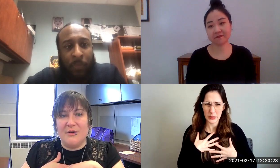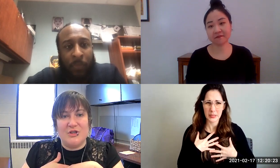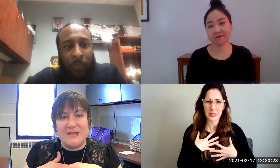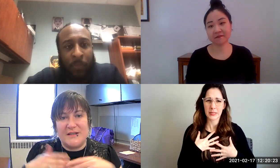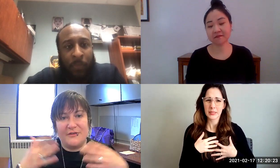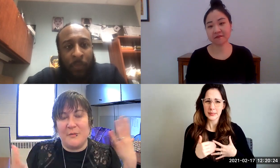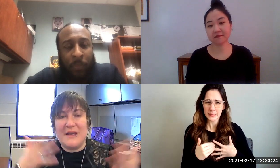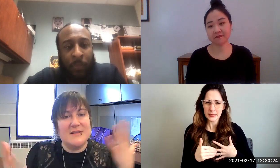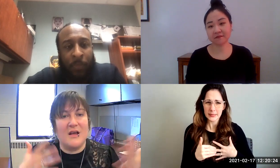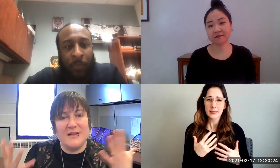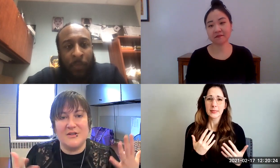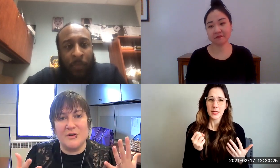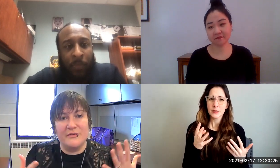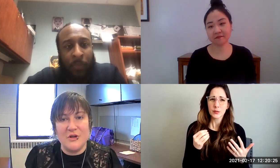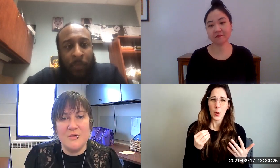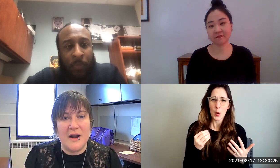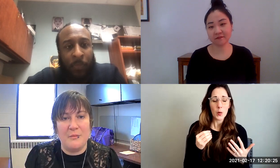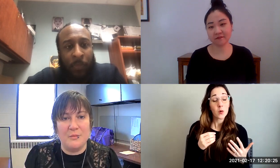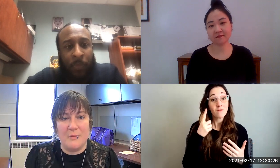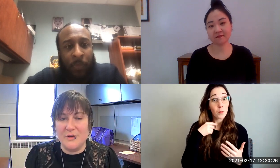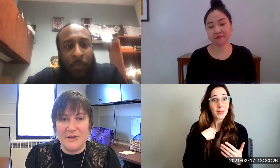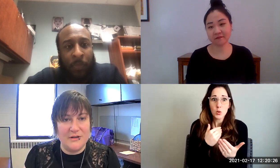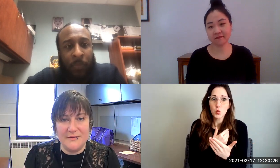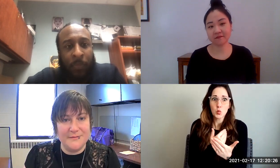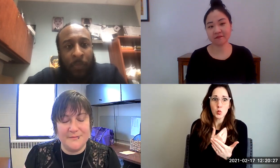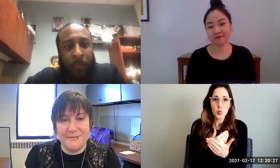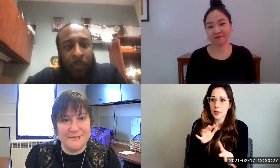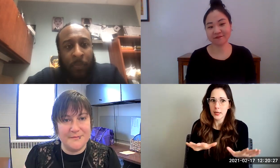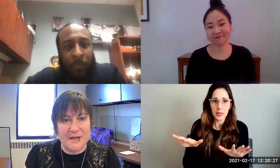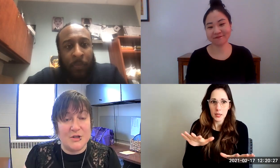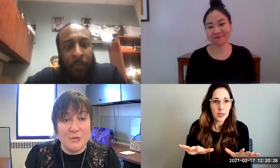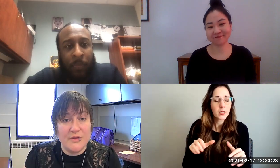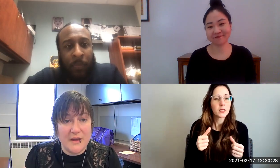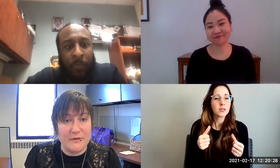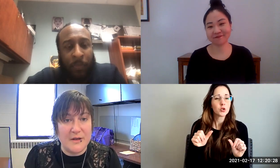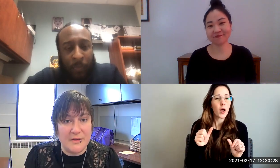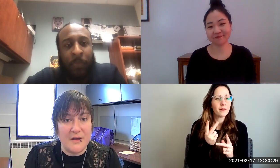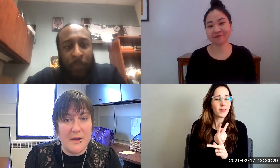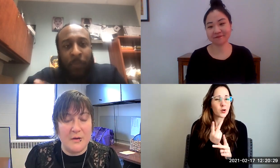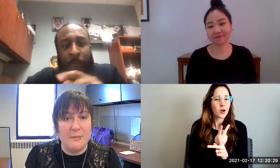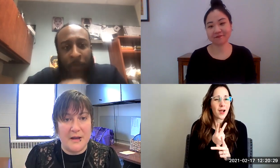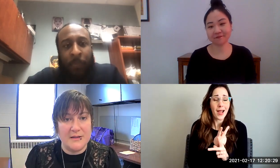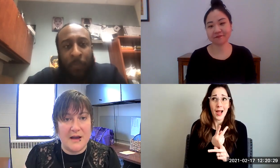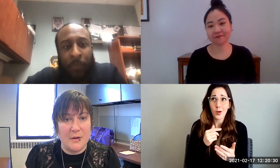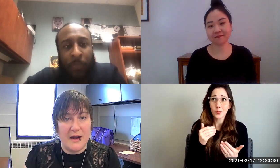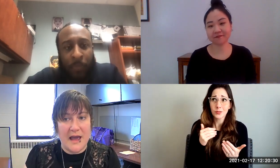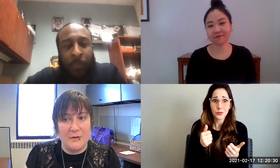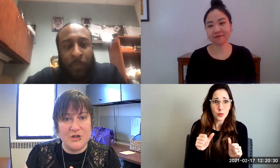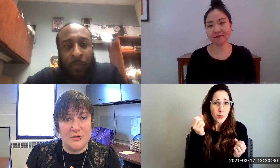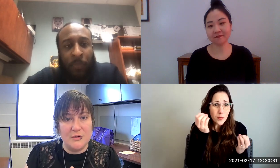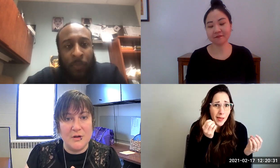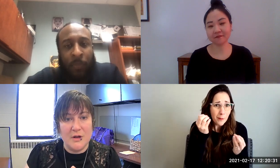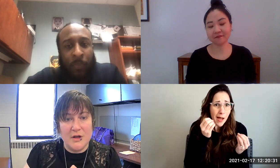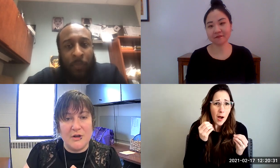you know, there's just, for me, it's sort of new, and I'm really, it's a new thing for me to think about and balance out, and